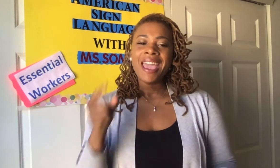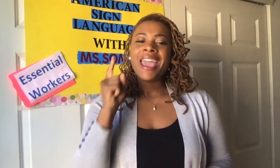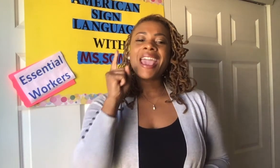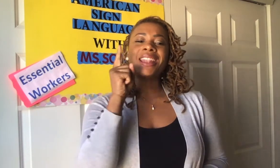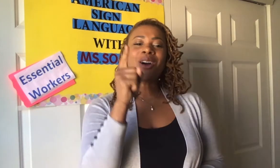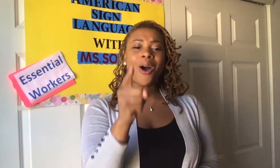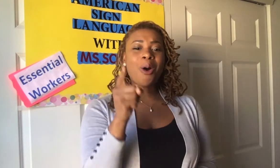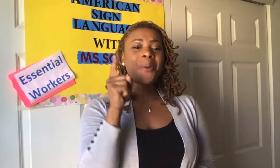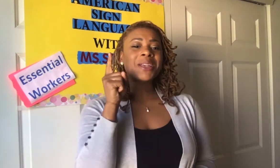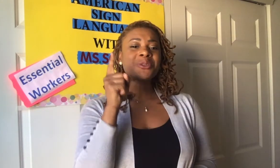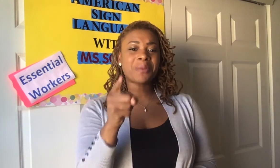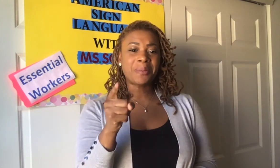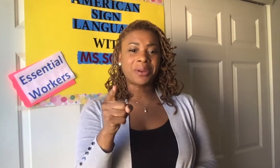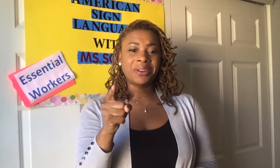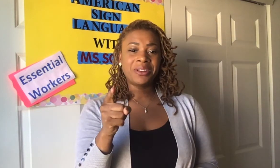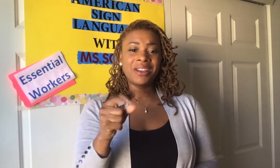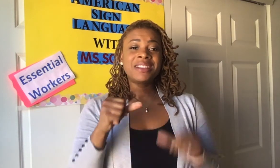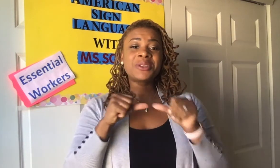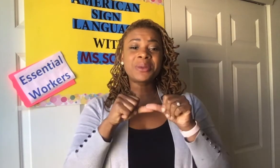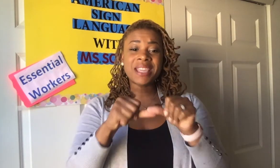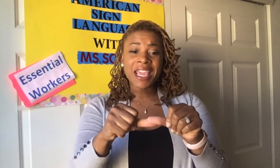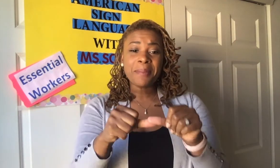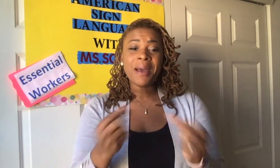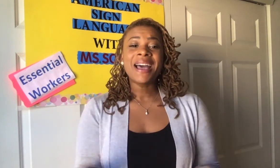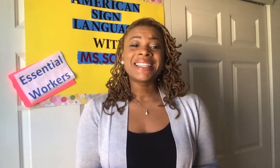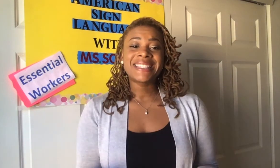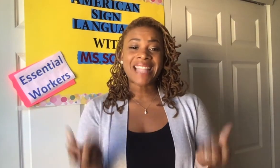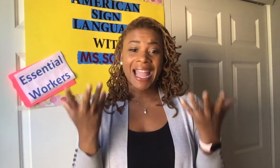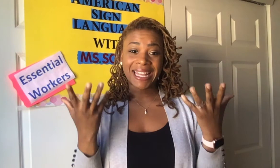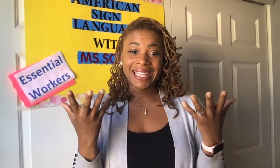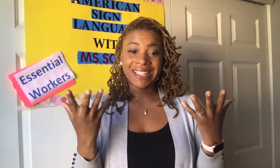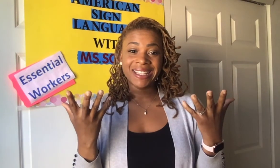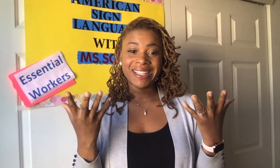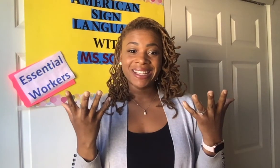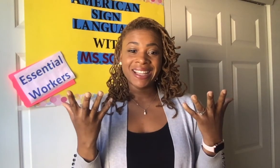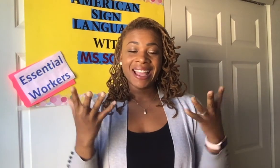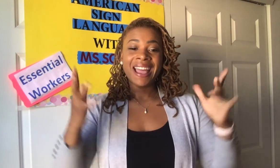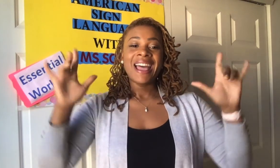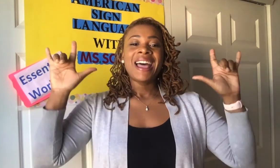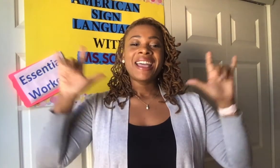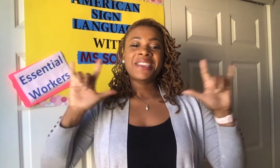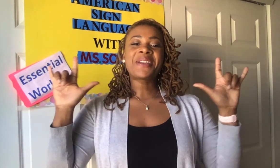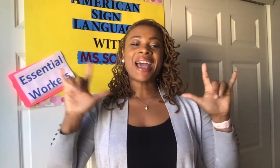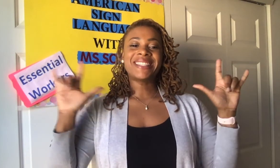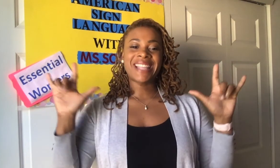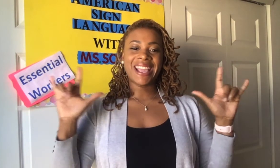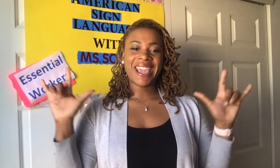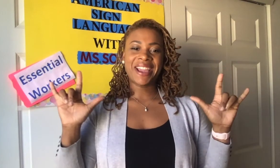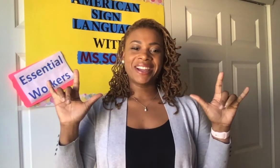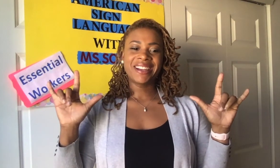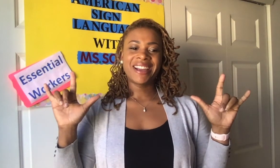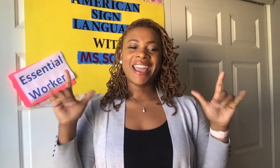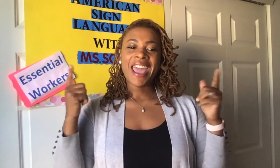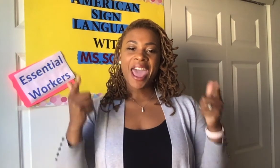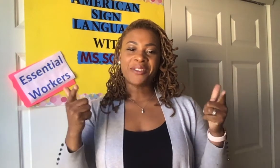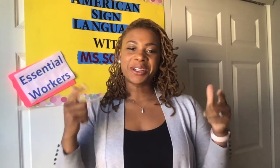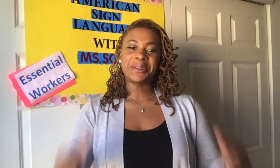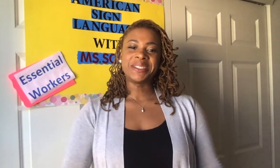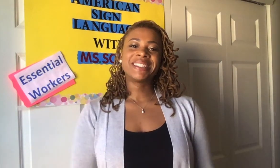and always remember to keep signing. You guys take care. Have a good one.